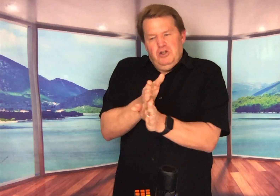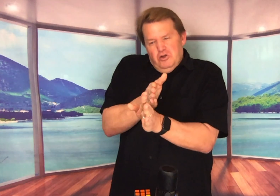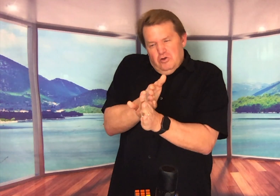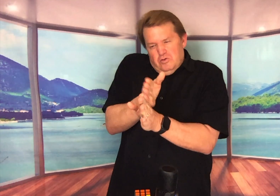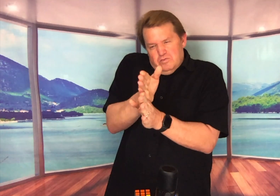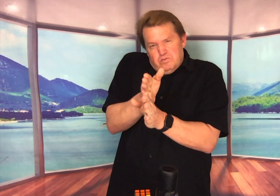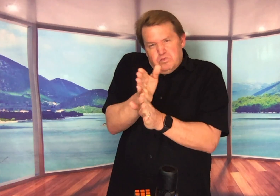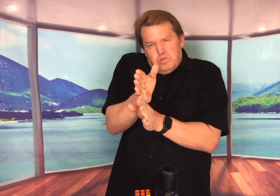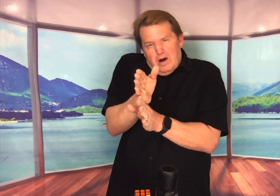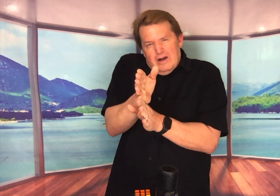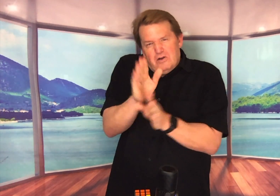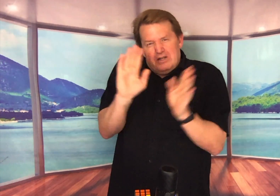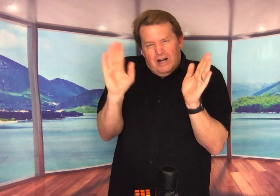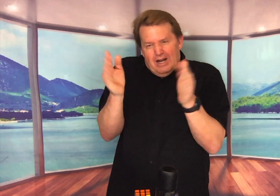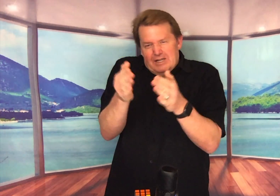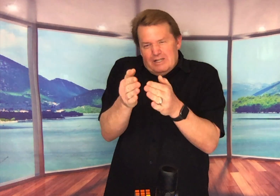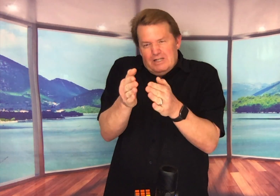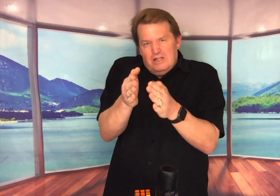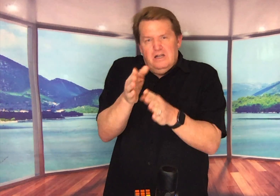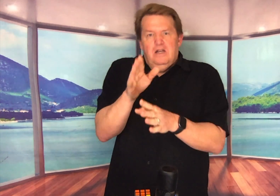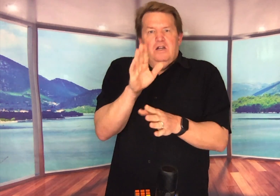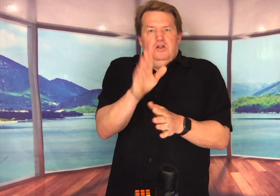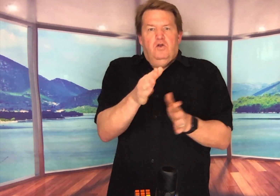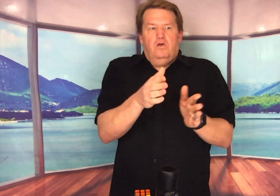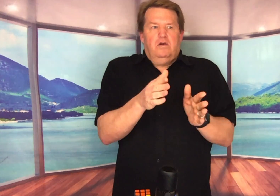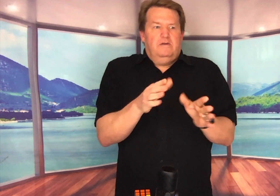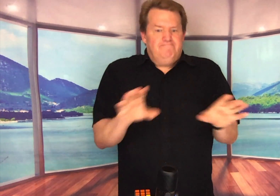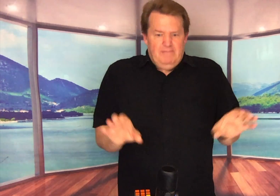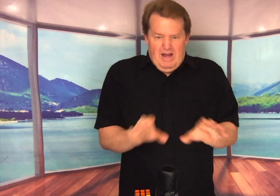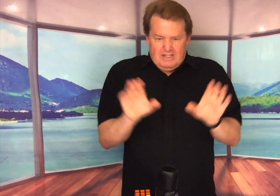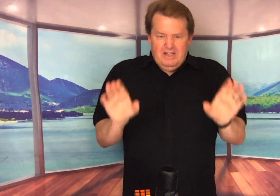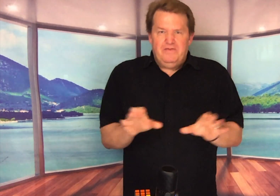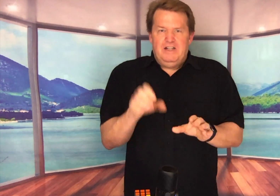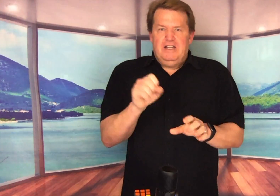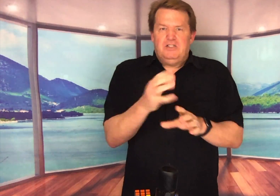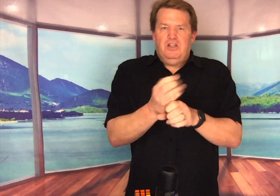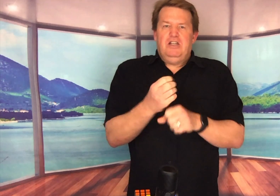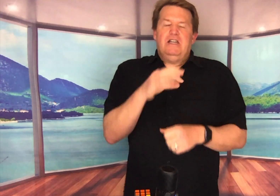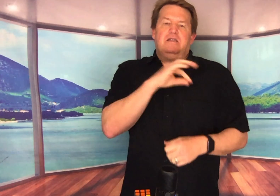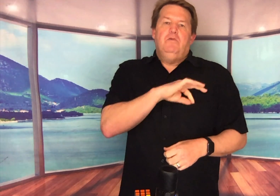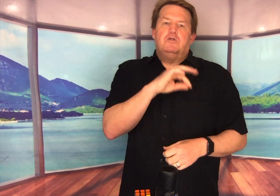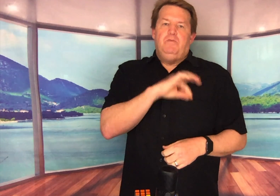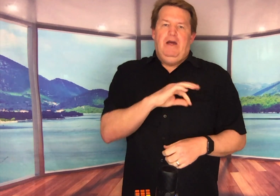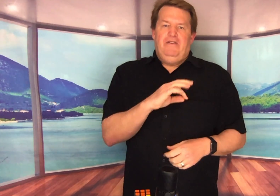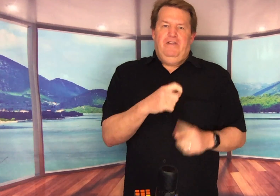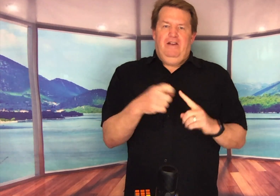to prioritize your activity so that you get the most benefit